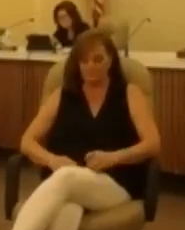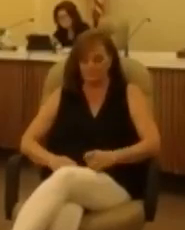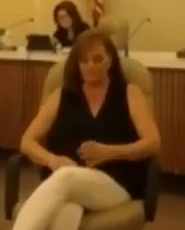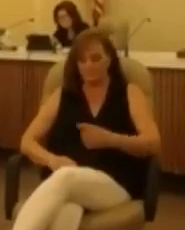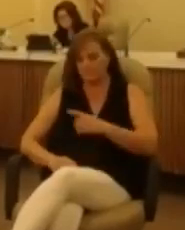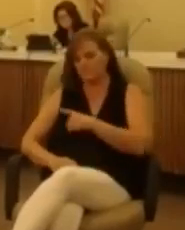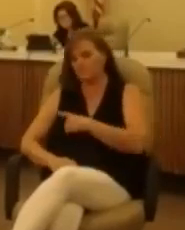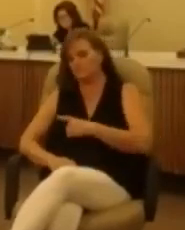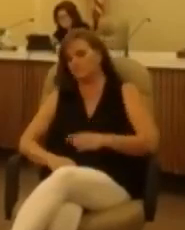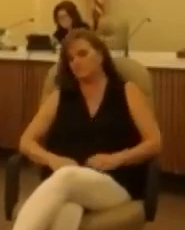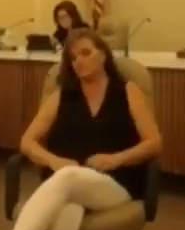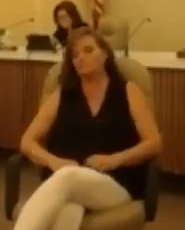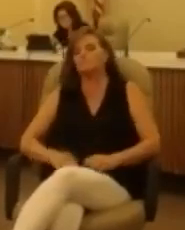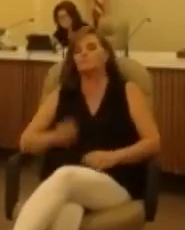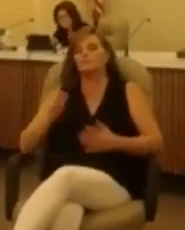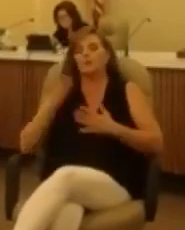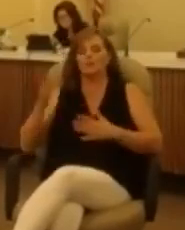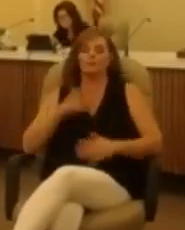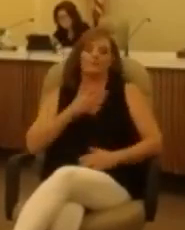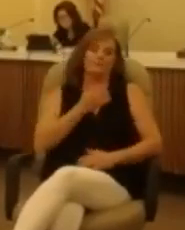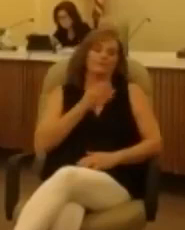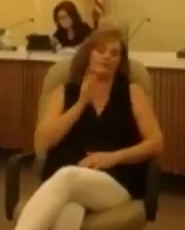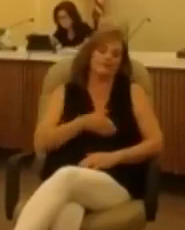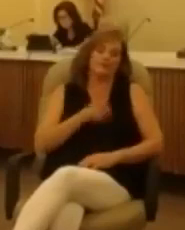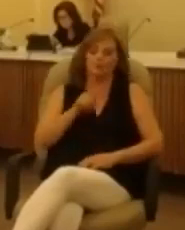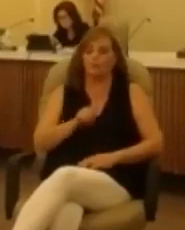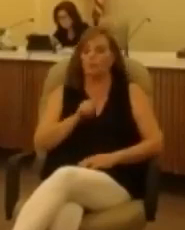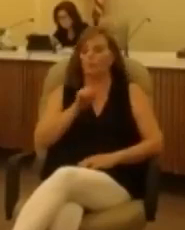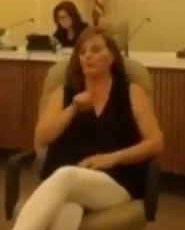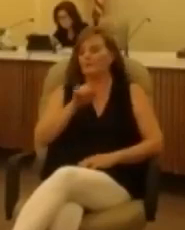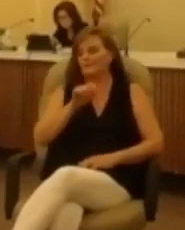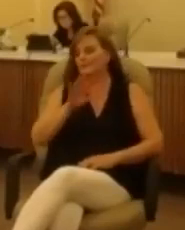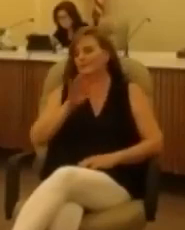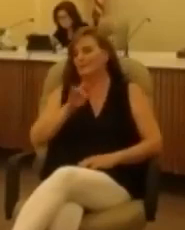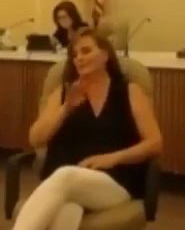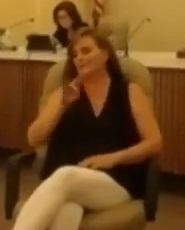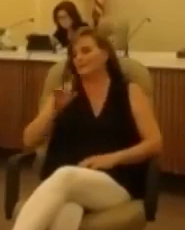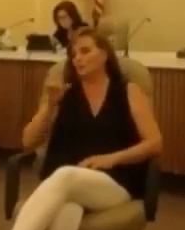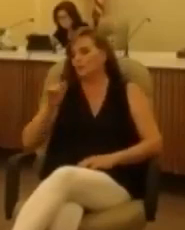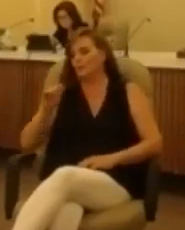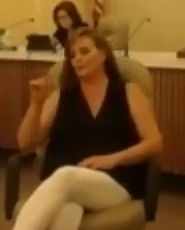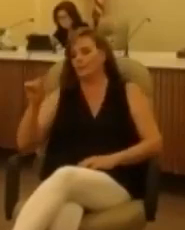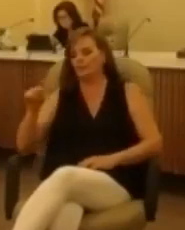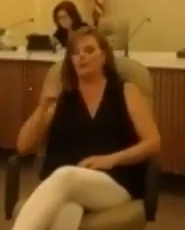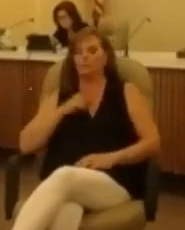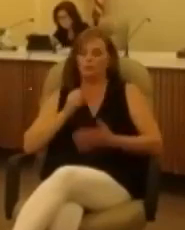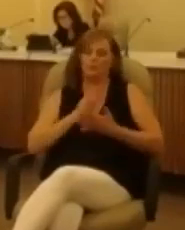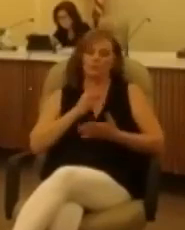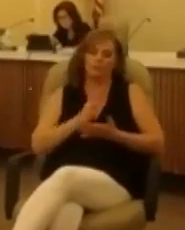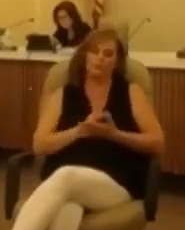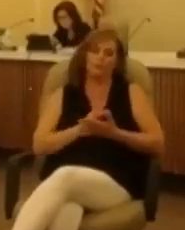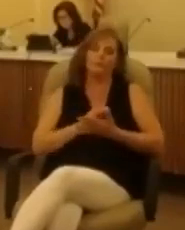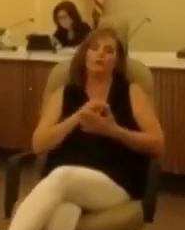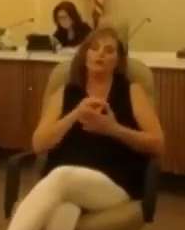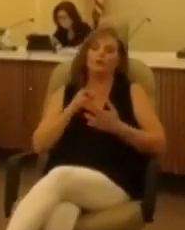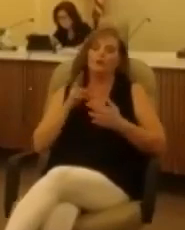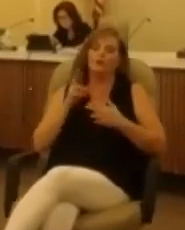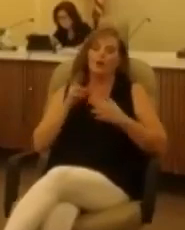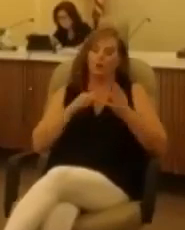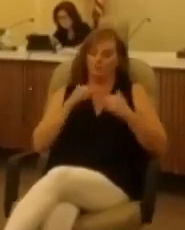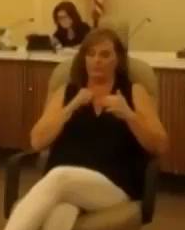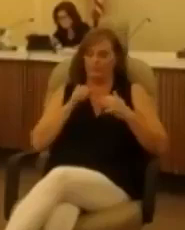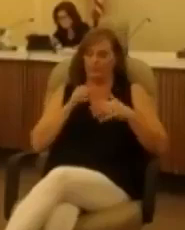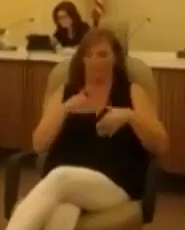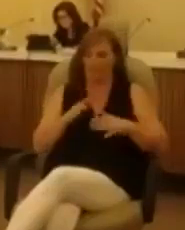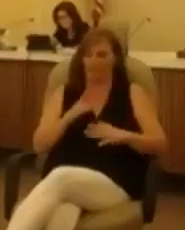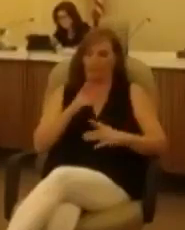Supervisor Schultz, I have resolution 15-177, 2020 to approve issuance of a building permit for the